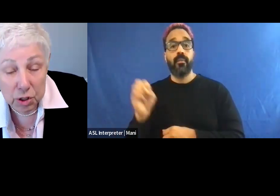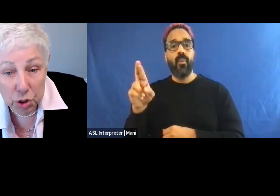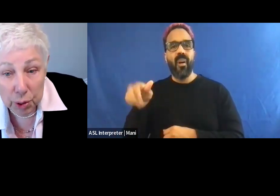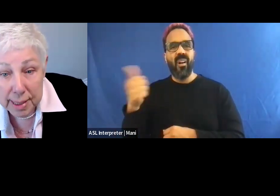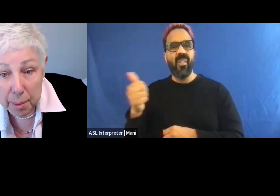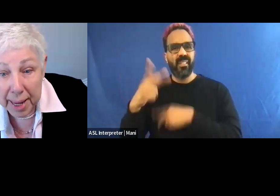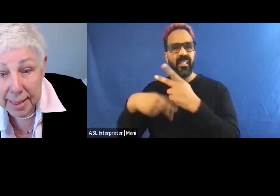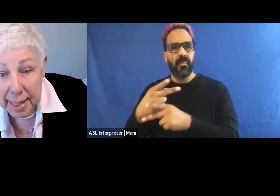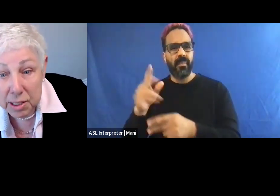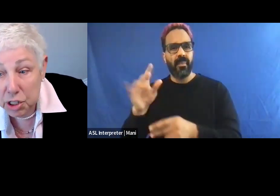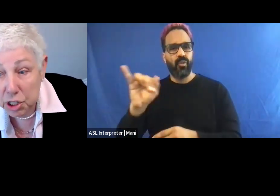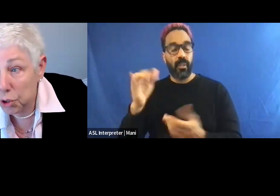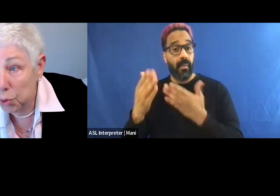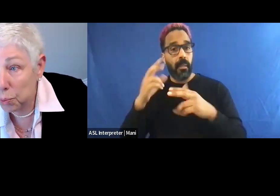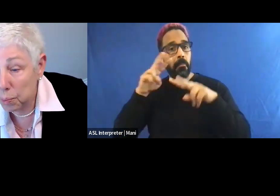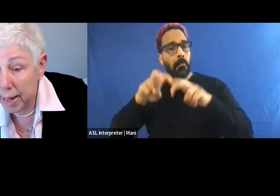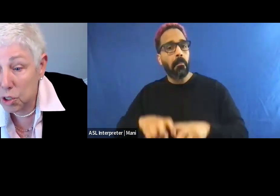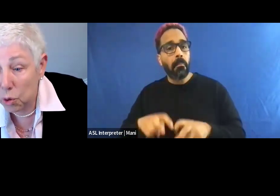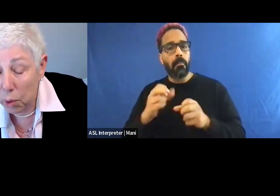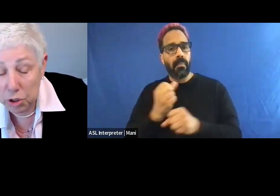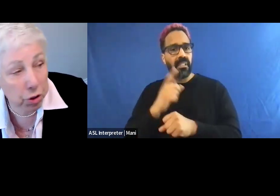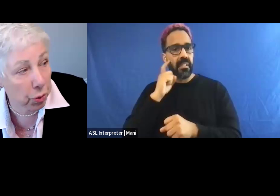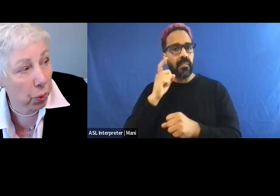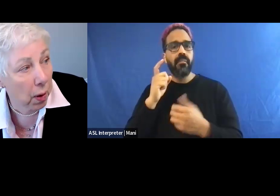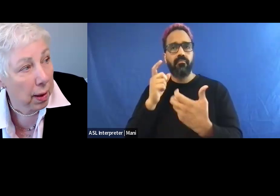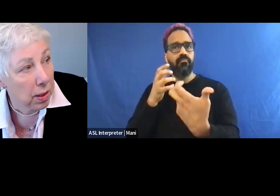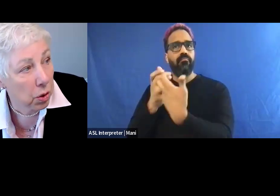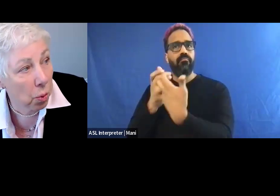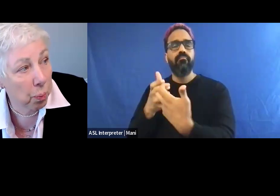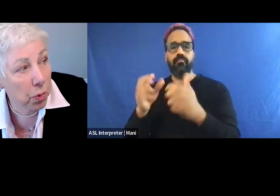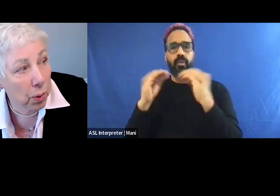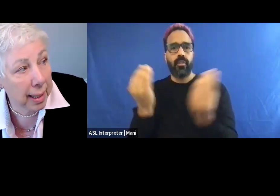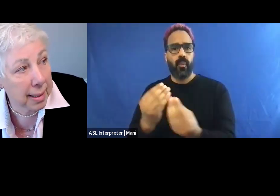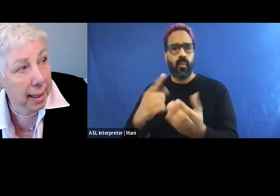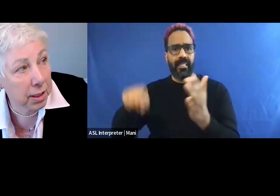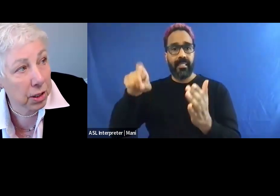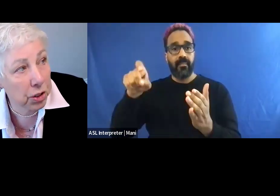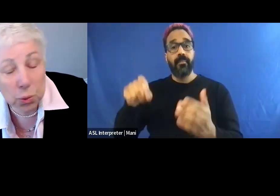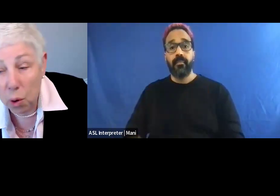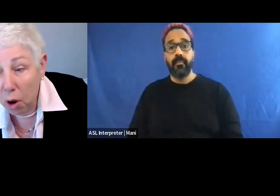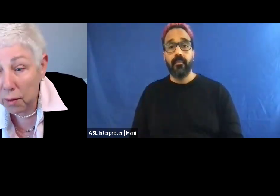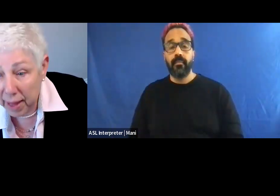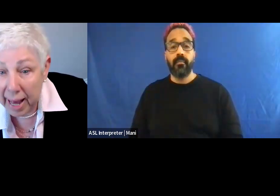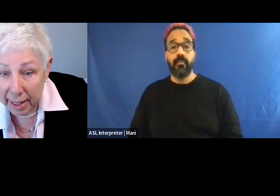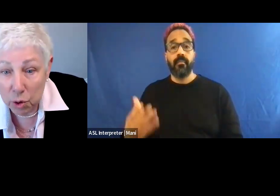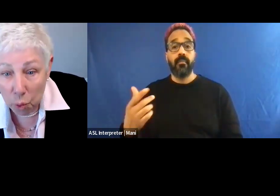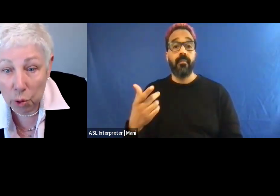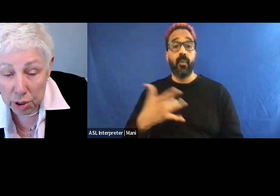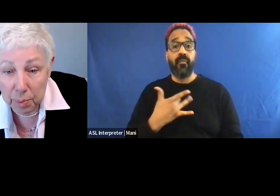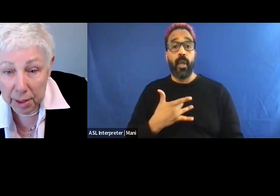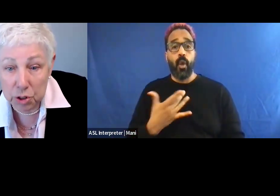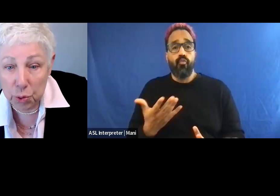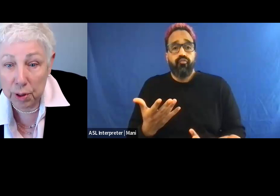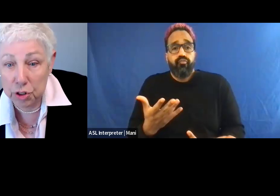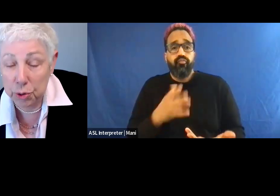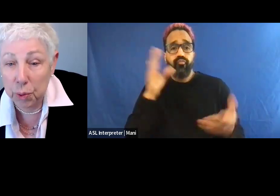kinds of insurance that make sense to you based on what you do. So don't hesitate to do all of that in order